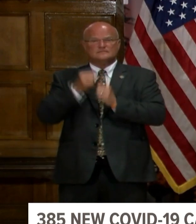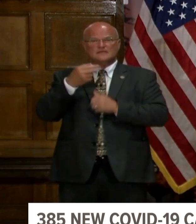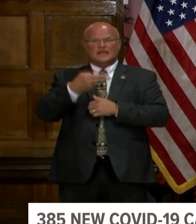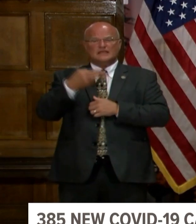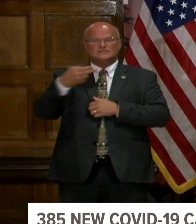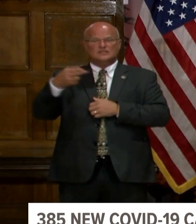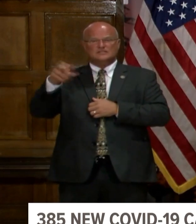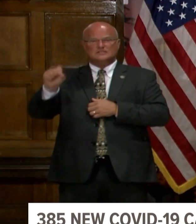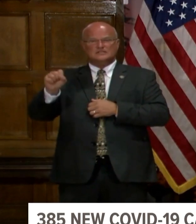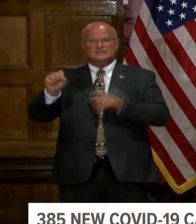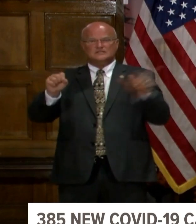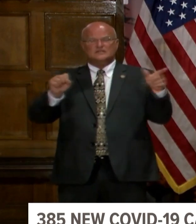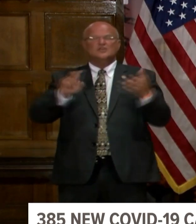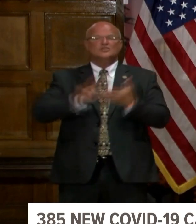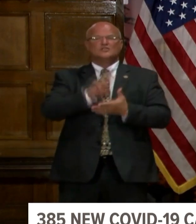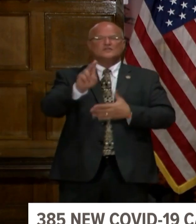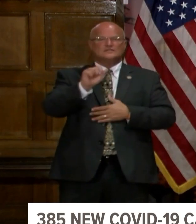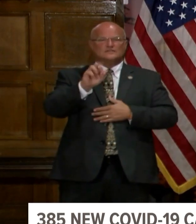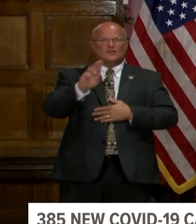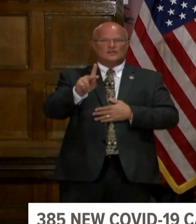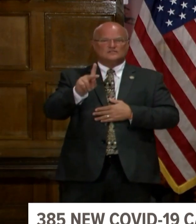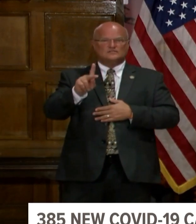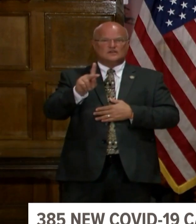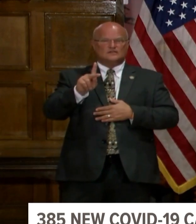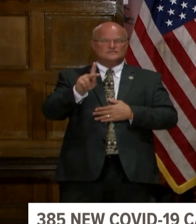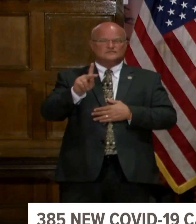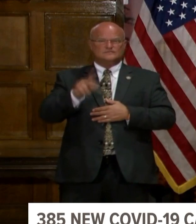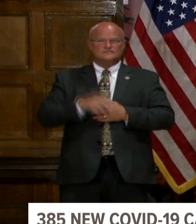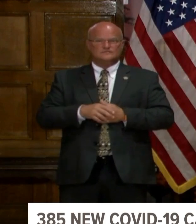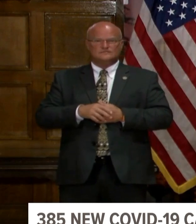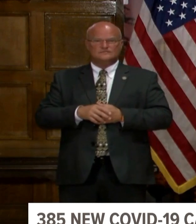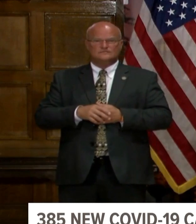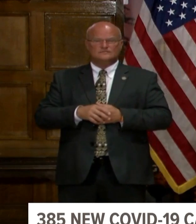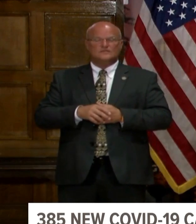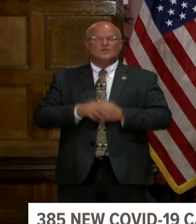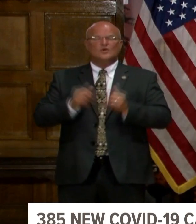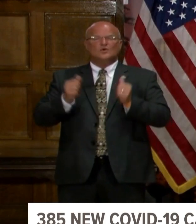HHS, I guess. University of Arkansas, CARES money. Yeah,